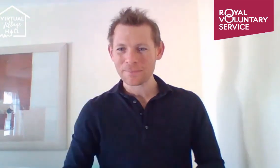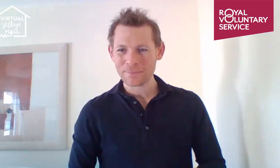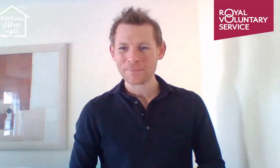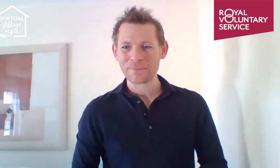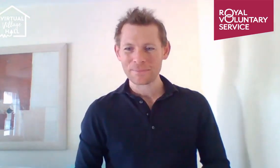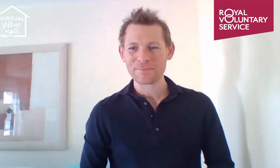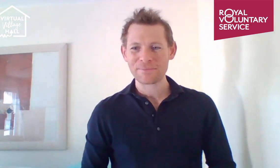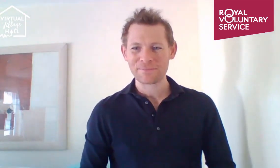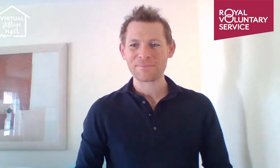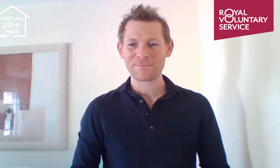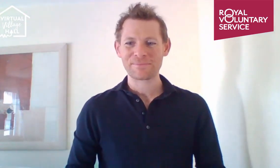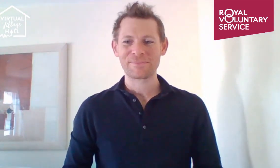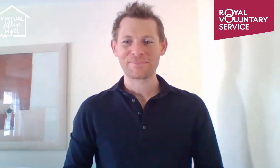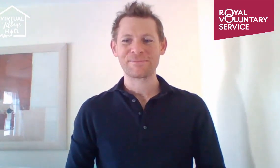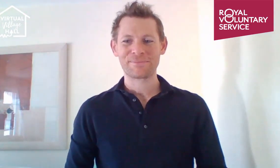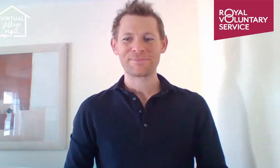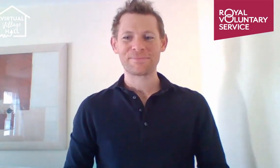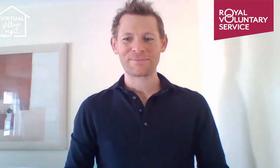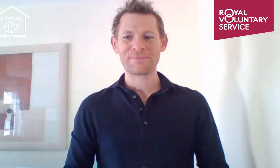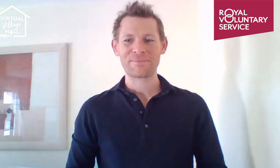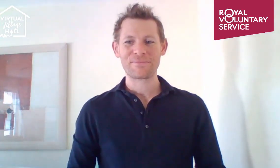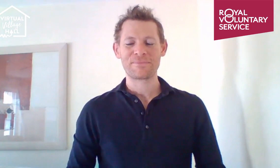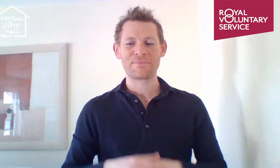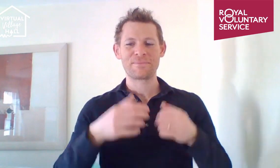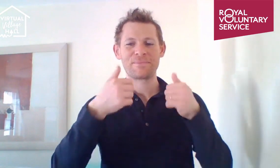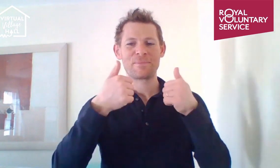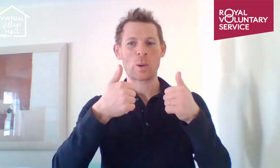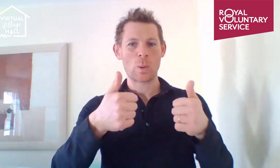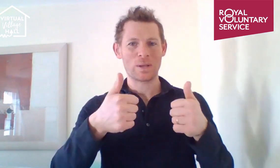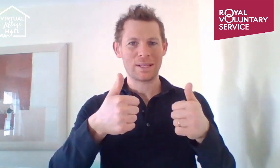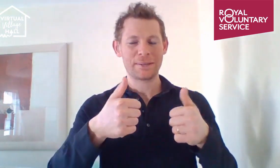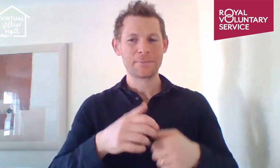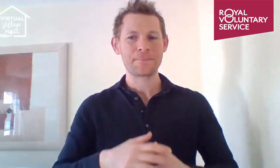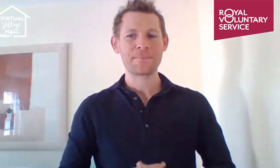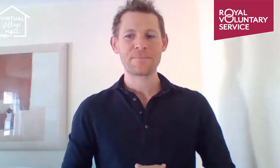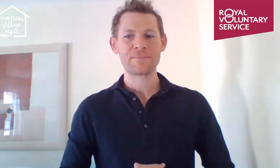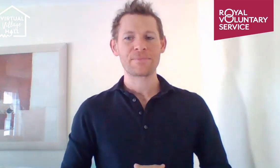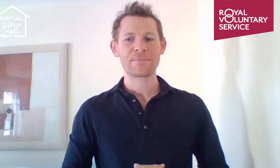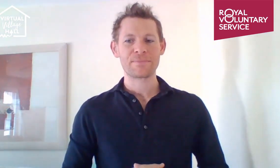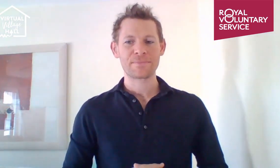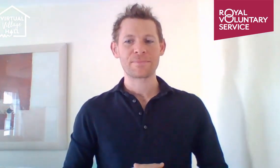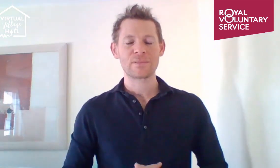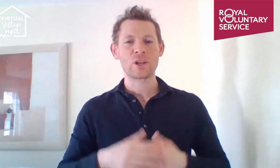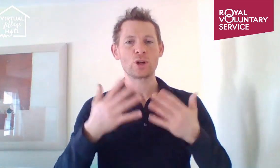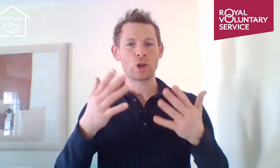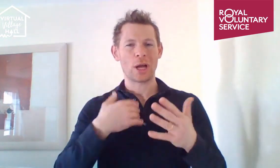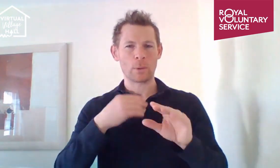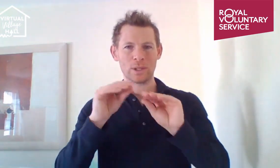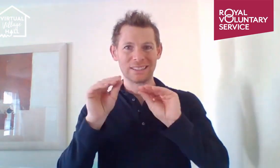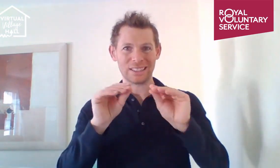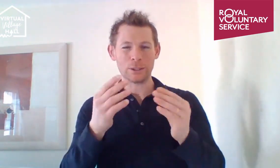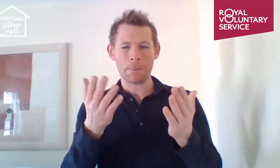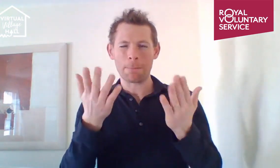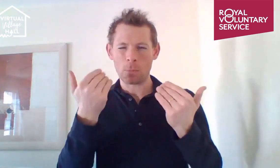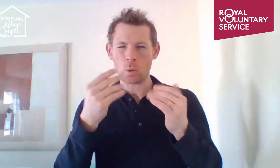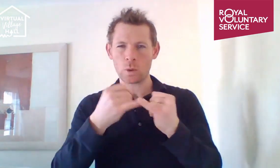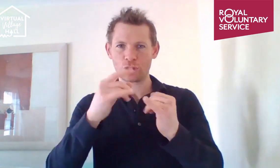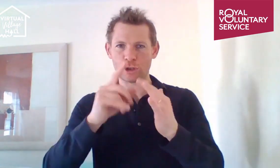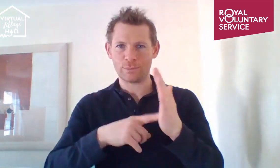Yeah, lots of people getting it right. Okay, So now I am